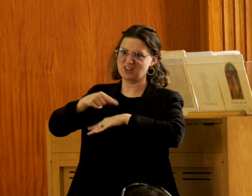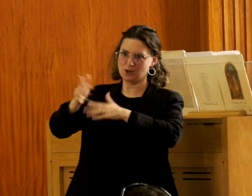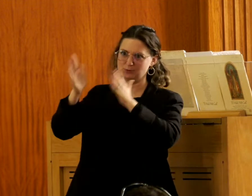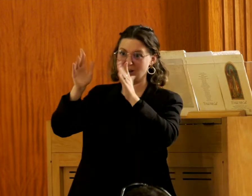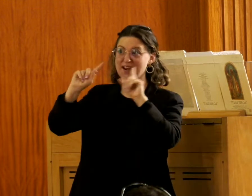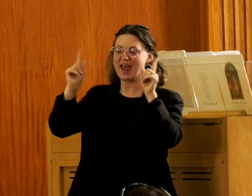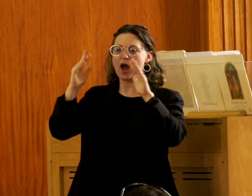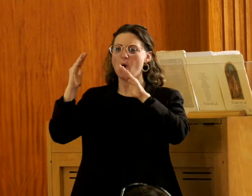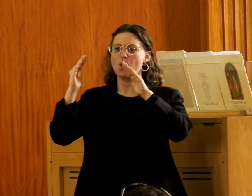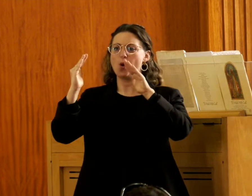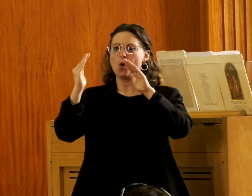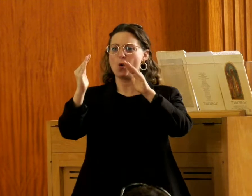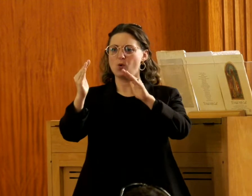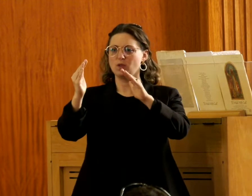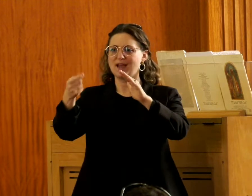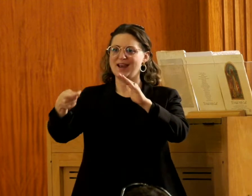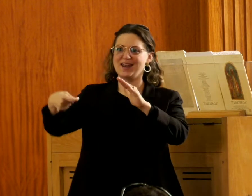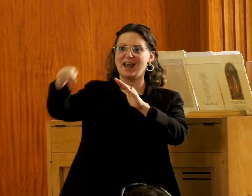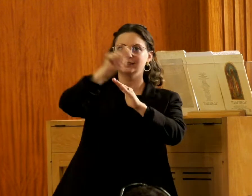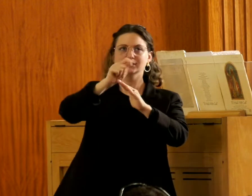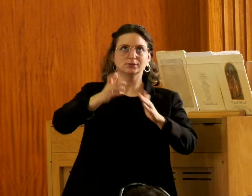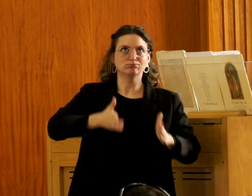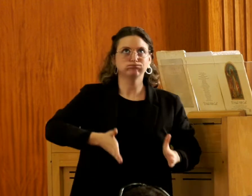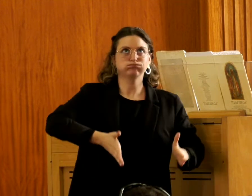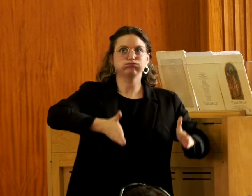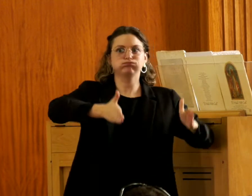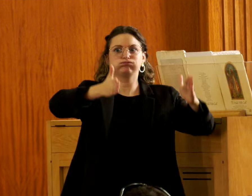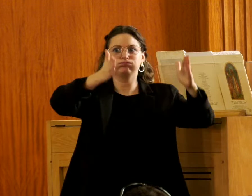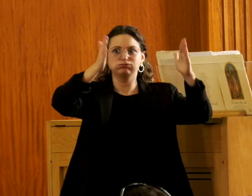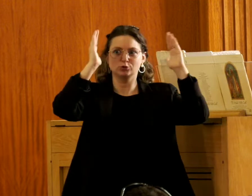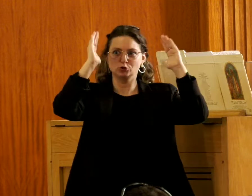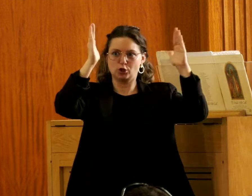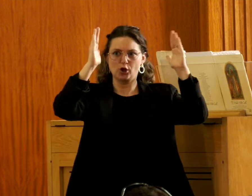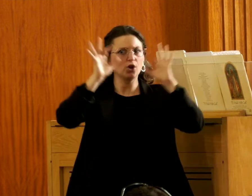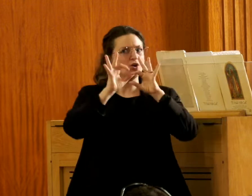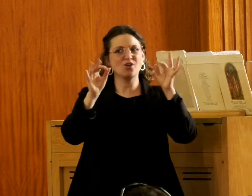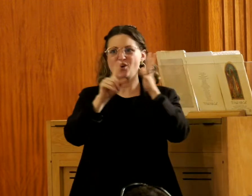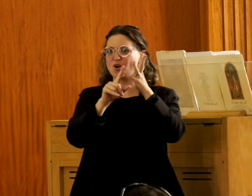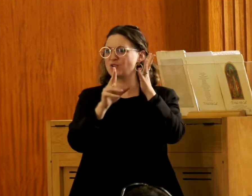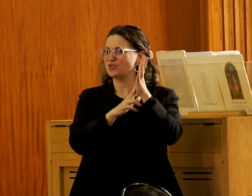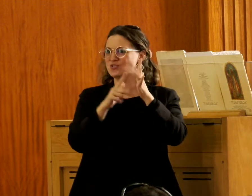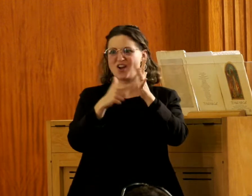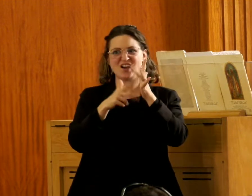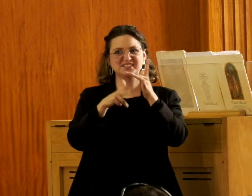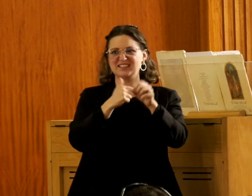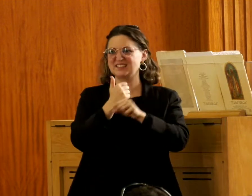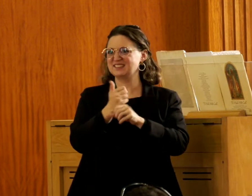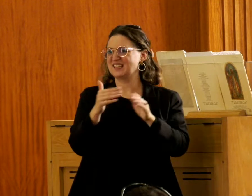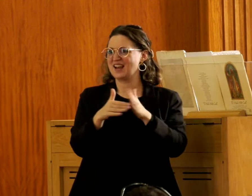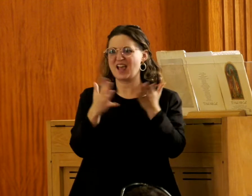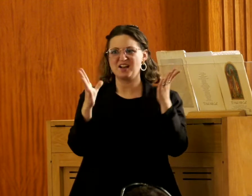now the hall, and next door there's a big church. It's no longer a Uniting Church, but a